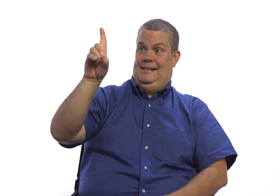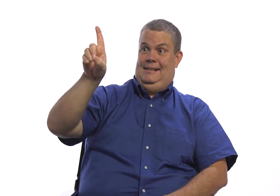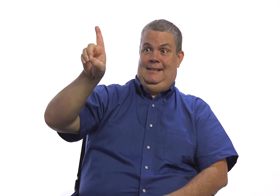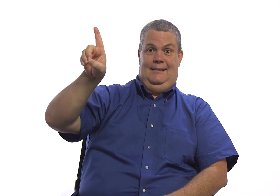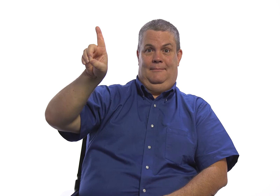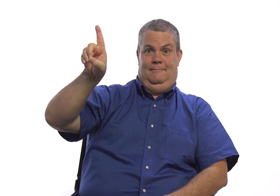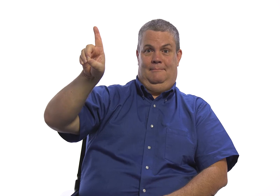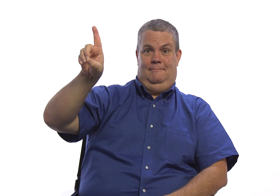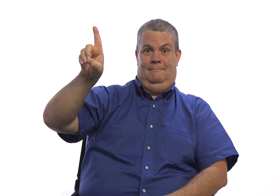D.